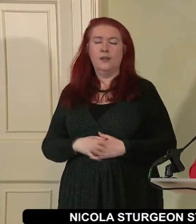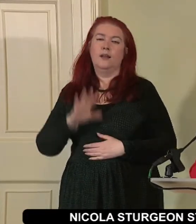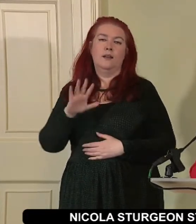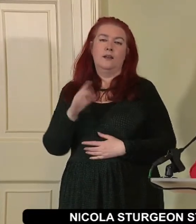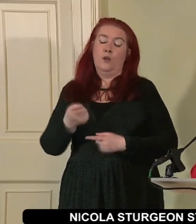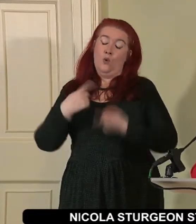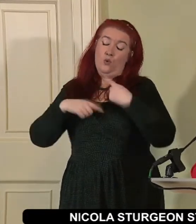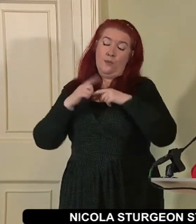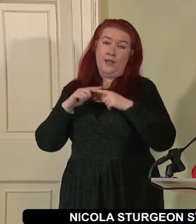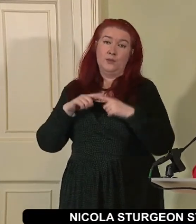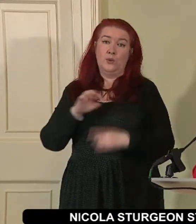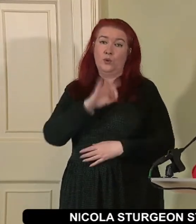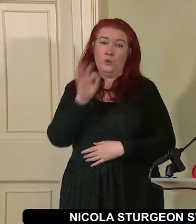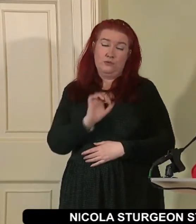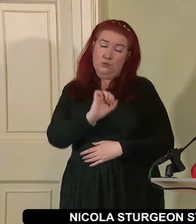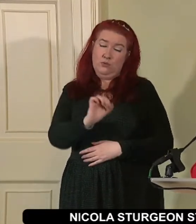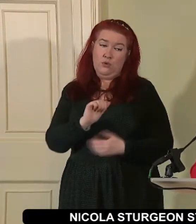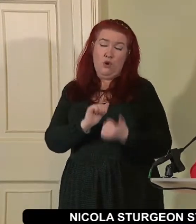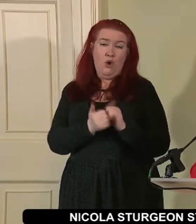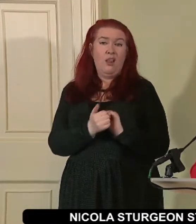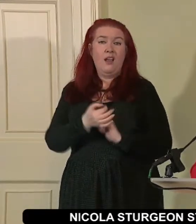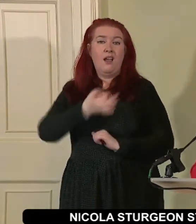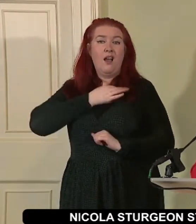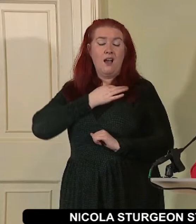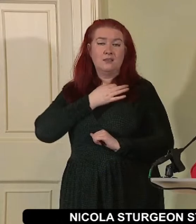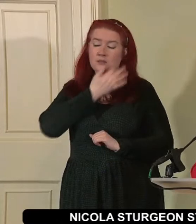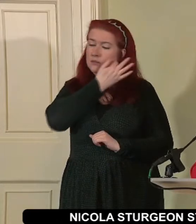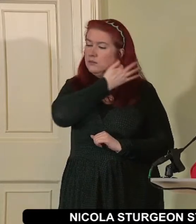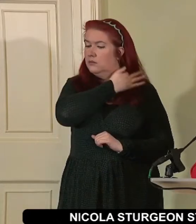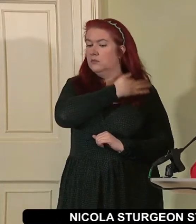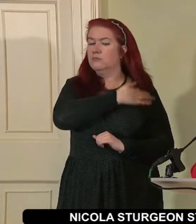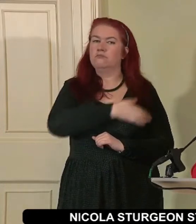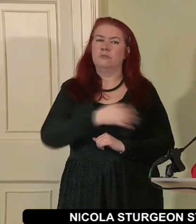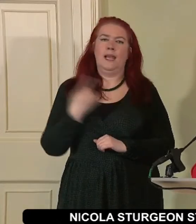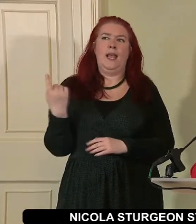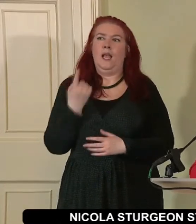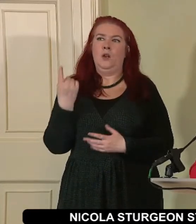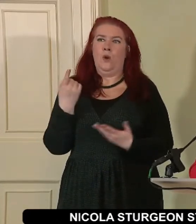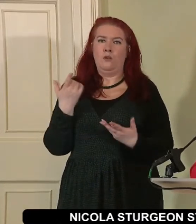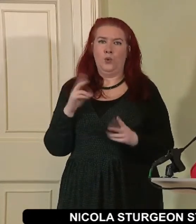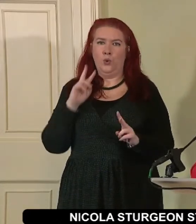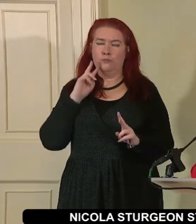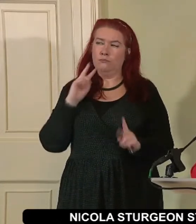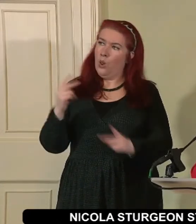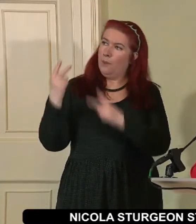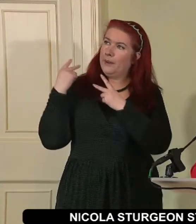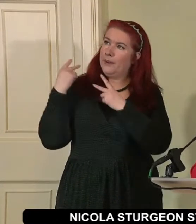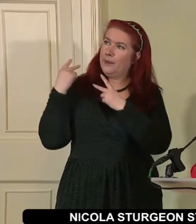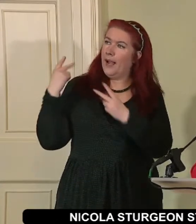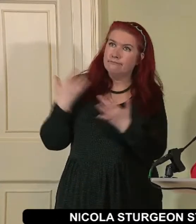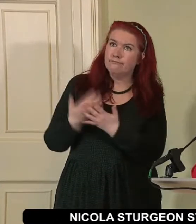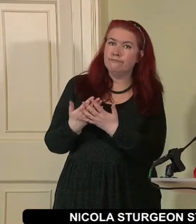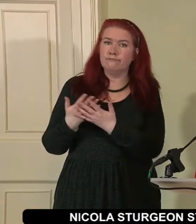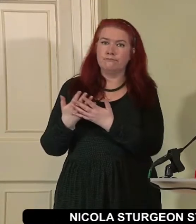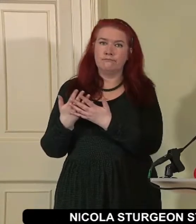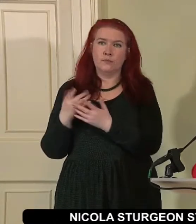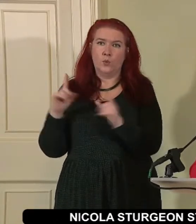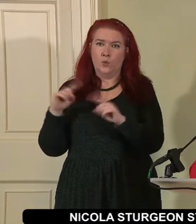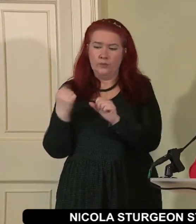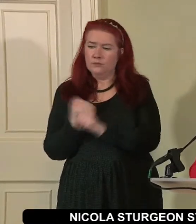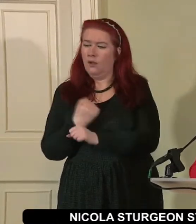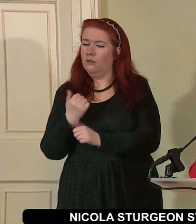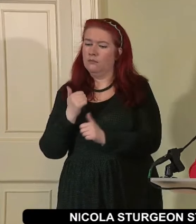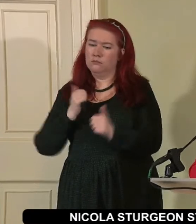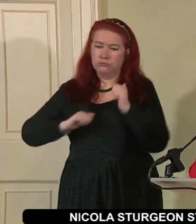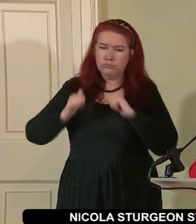to a question one of your colleagues asked me about, you know, anybody taking stock of the things they're proud of, the things they wish